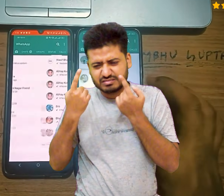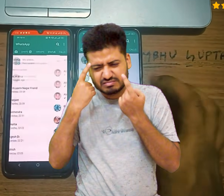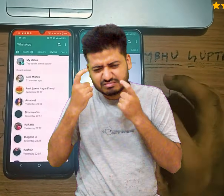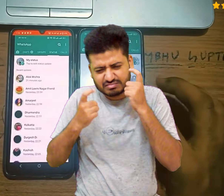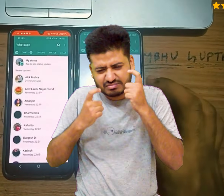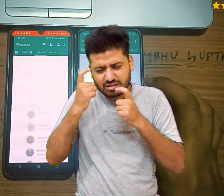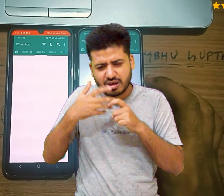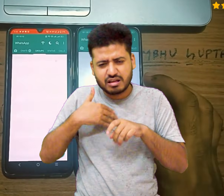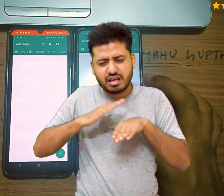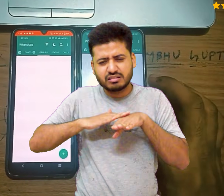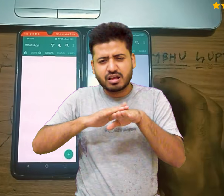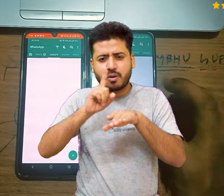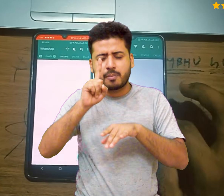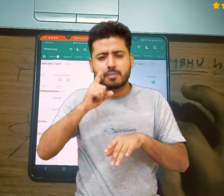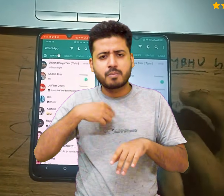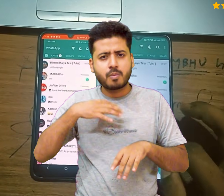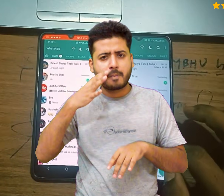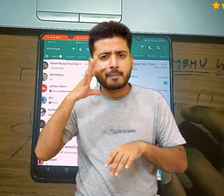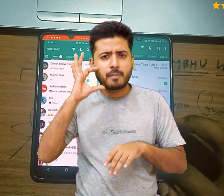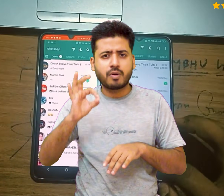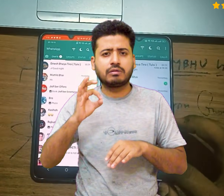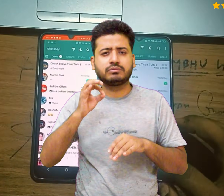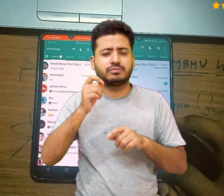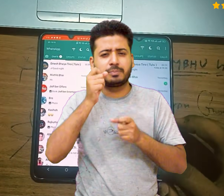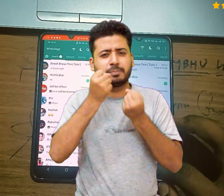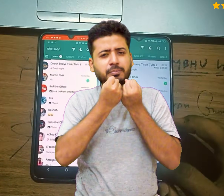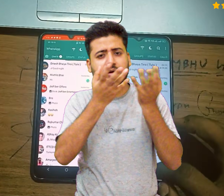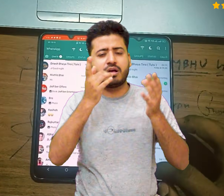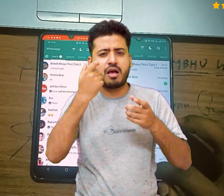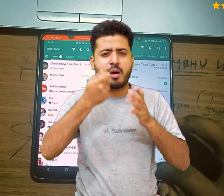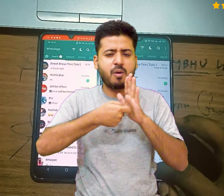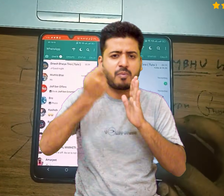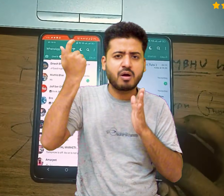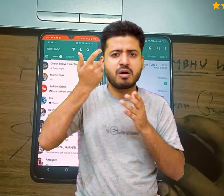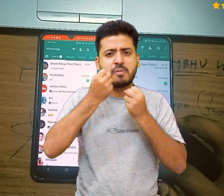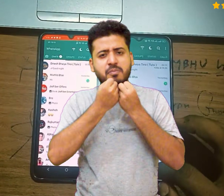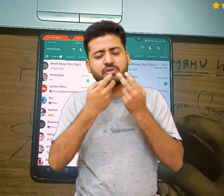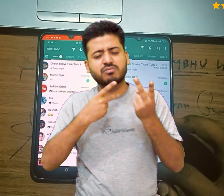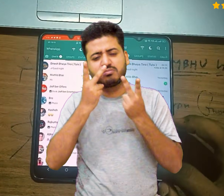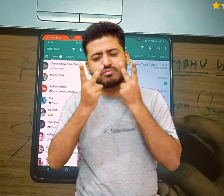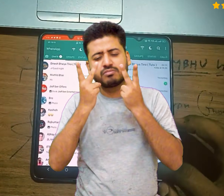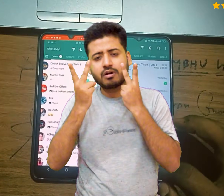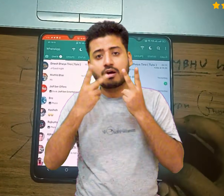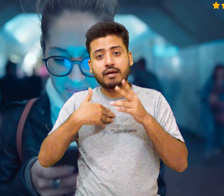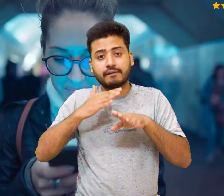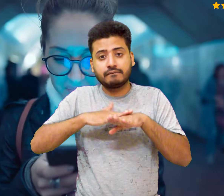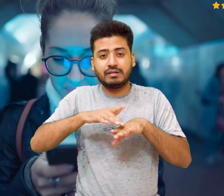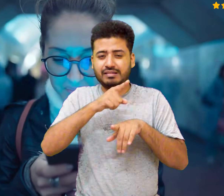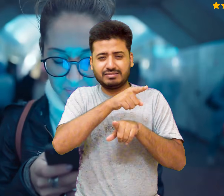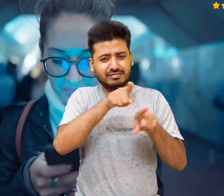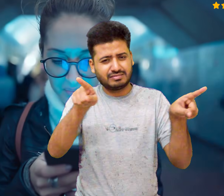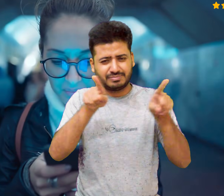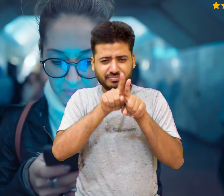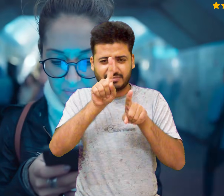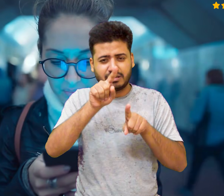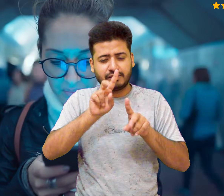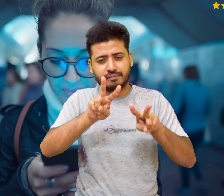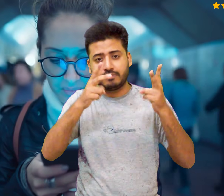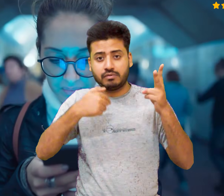more prevalent, it's crucial to understand how to secure your smartphone and mobile accounts from falling victim. To protect yourself from this